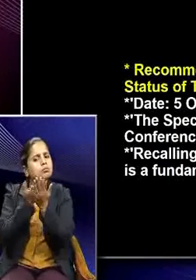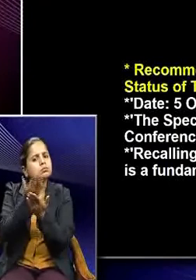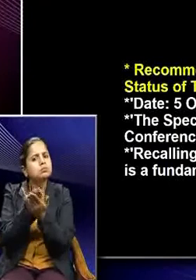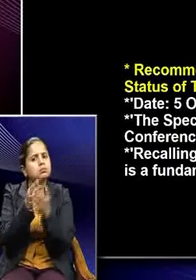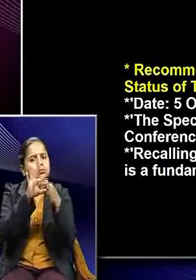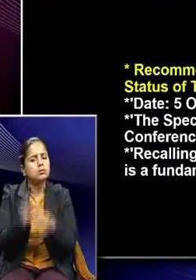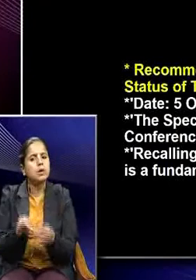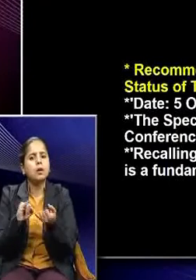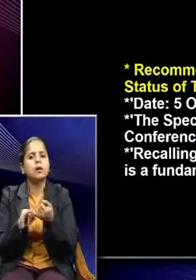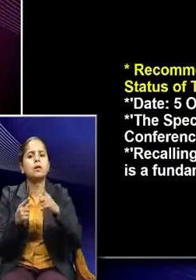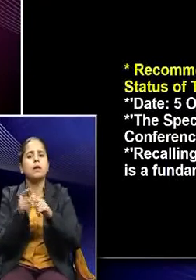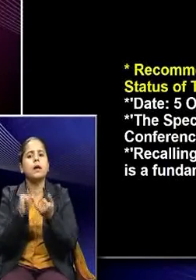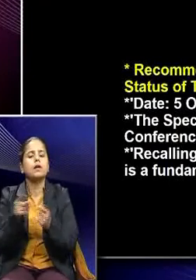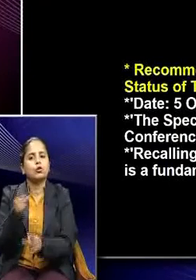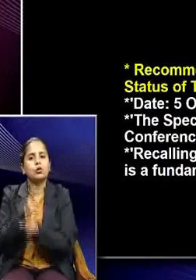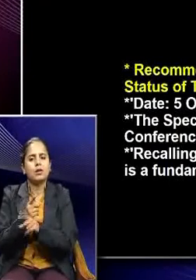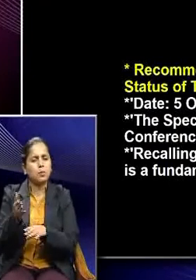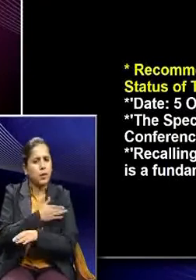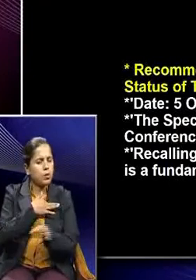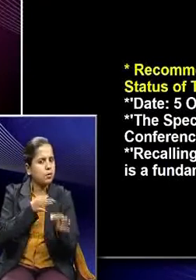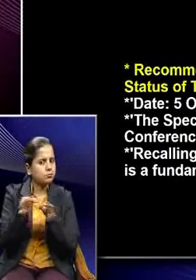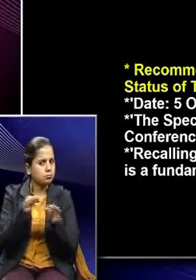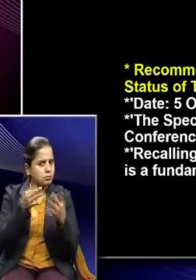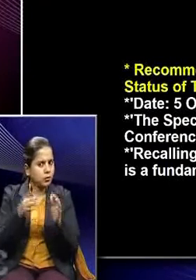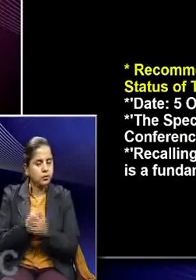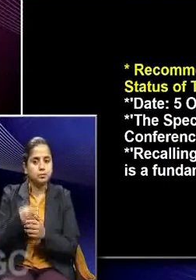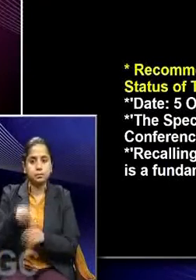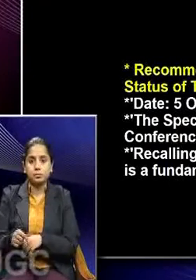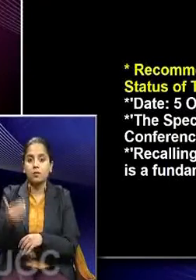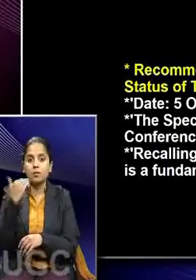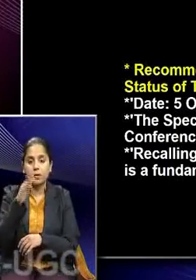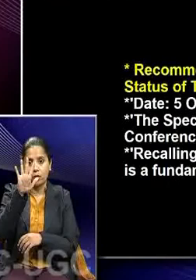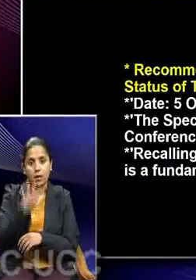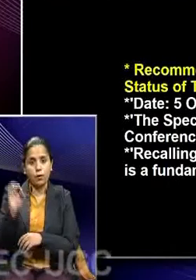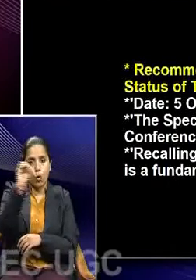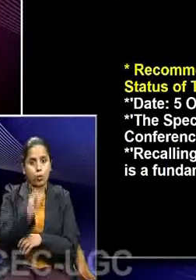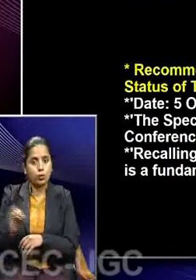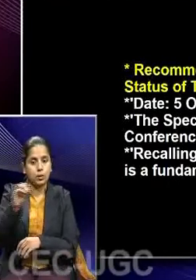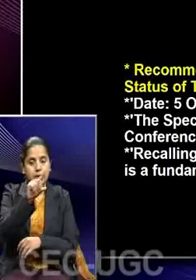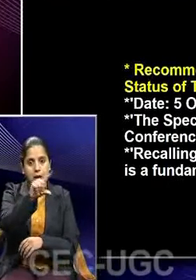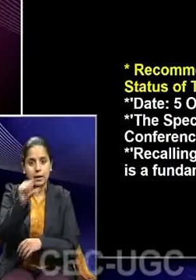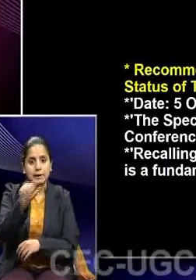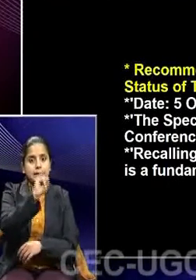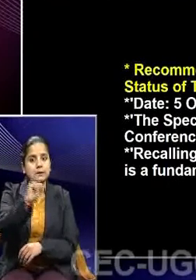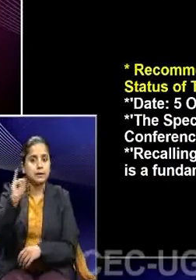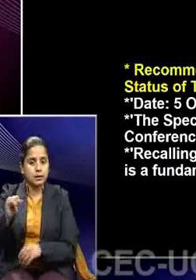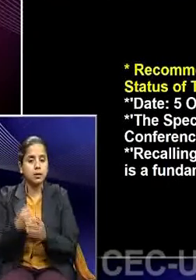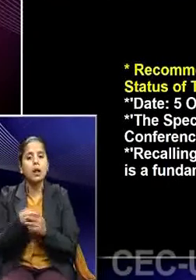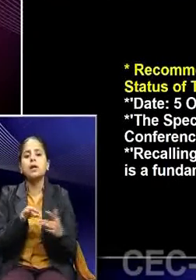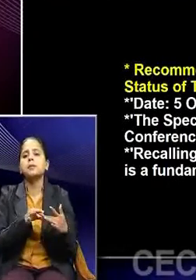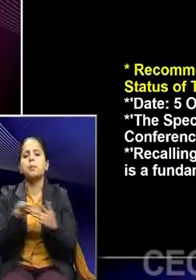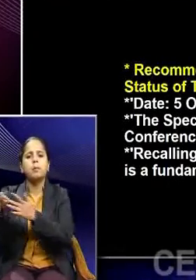the status of teachers, as we just discussed, on the date 5th October 1966, the